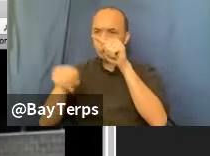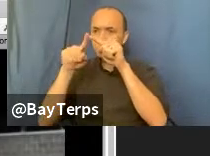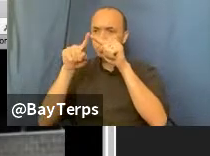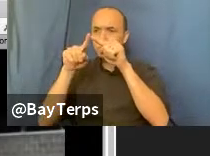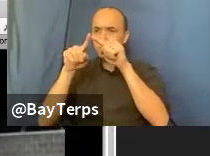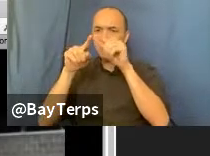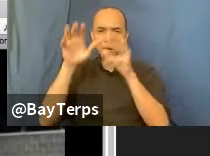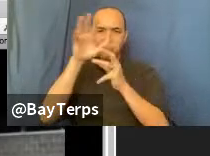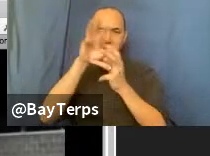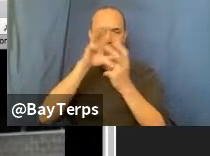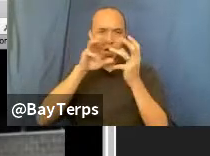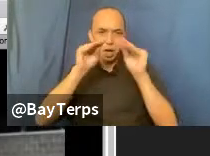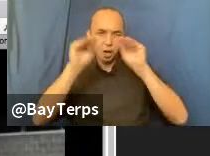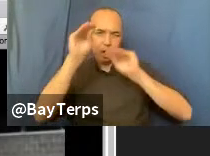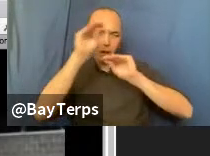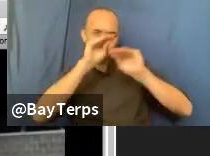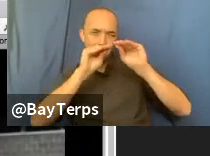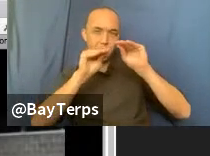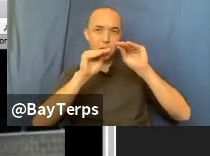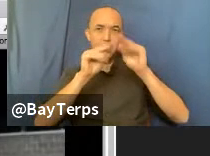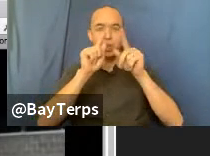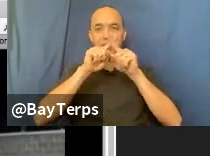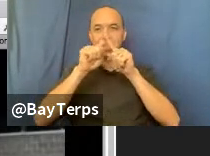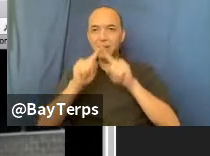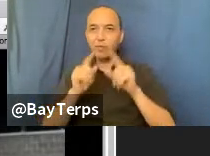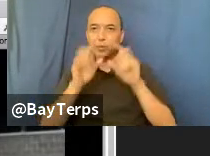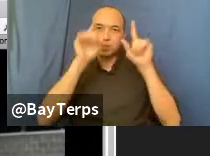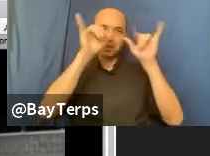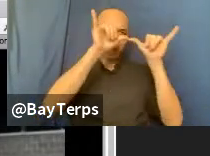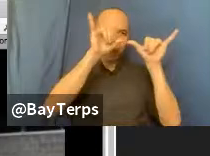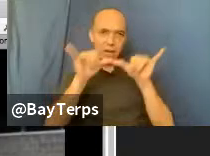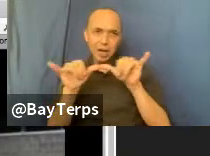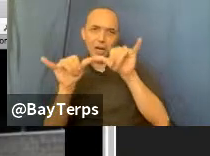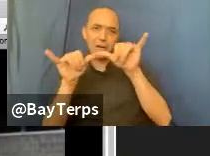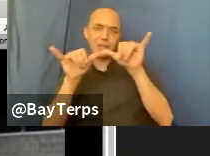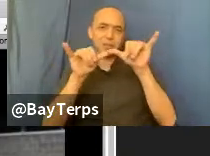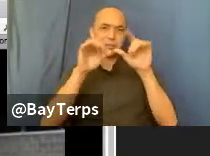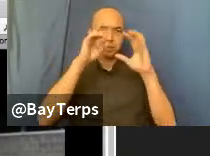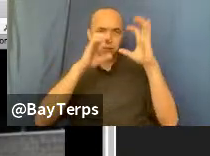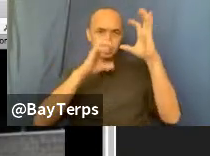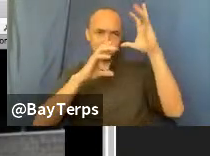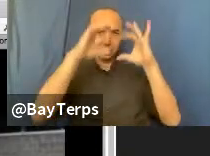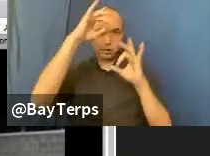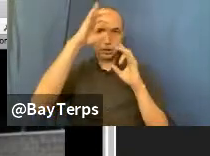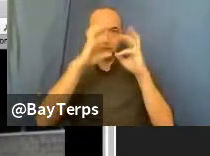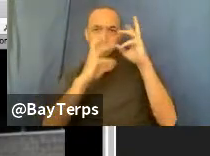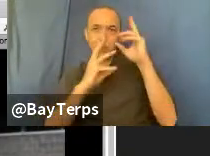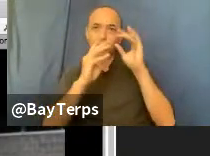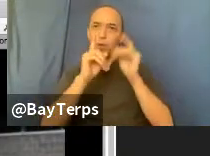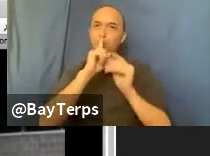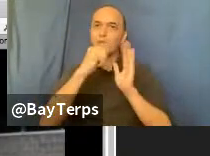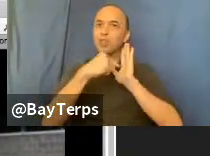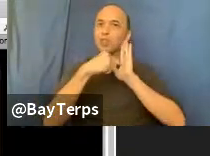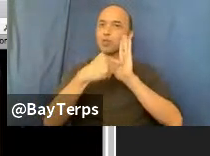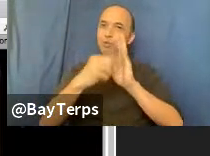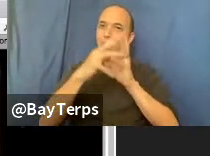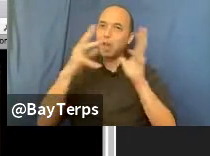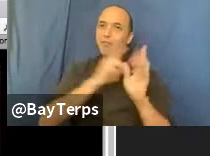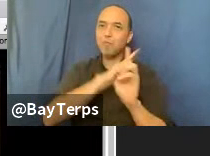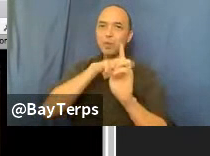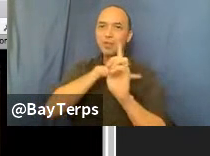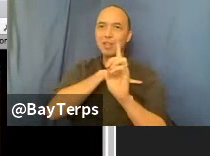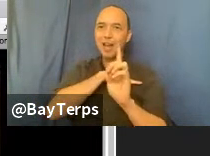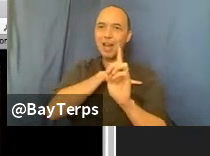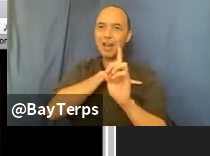and creating a whole range of emotions and personality to the pumpkins. And we